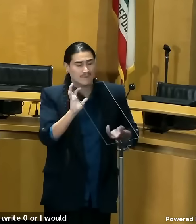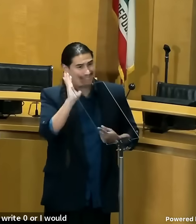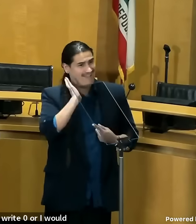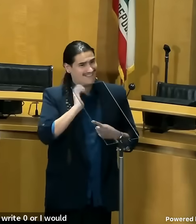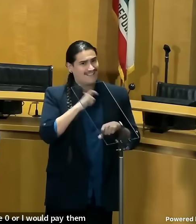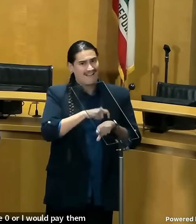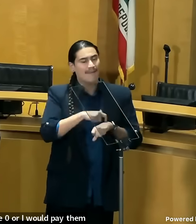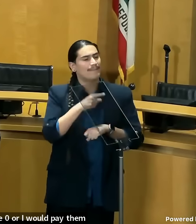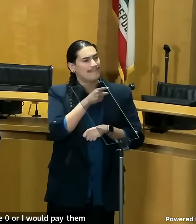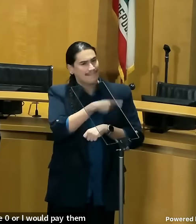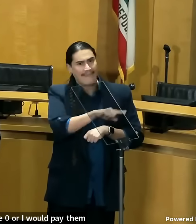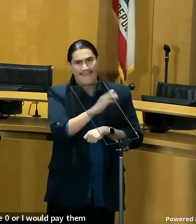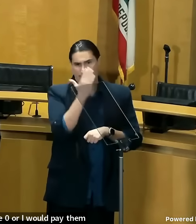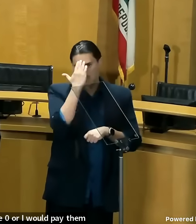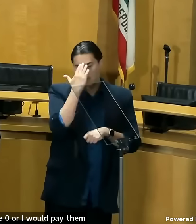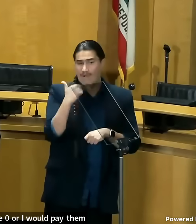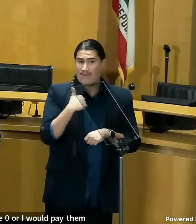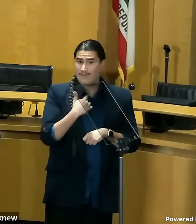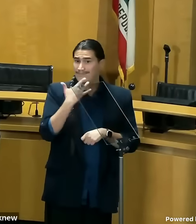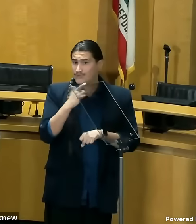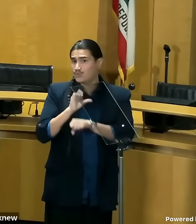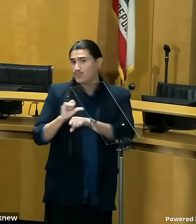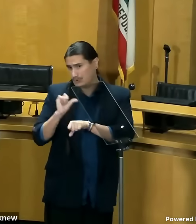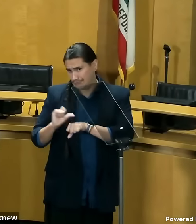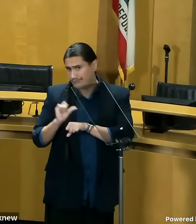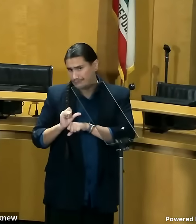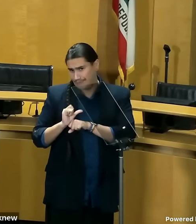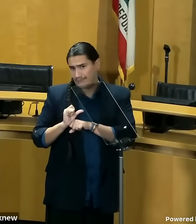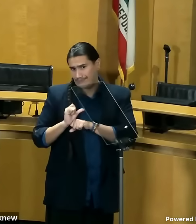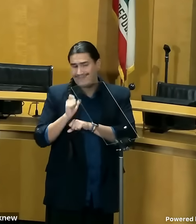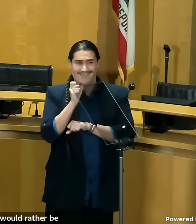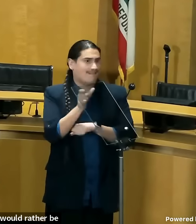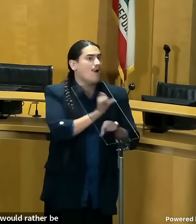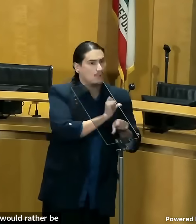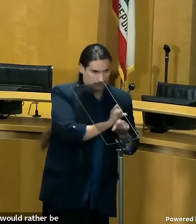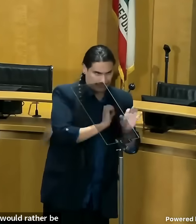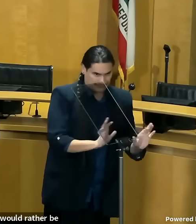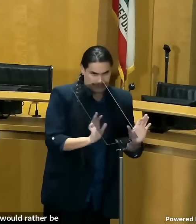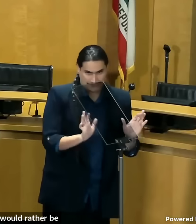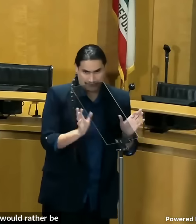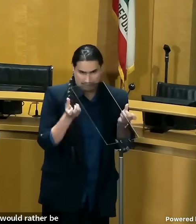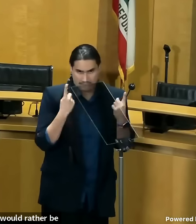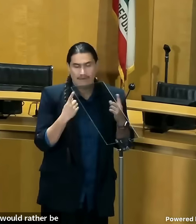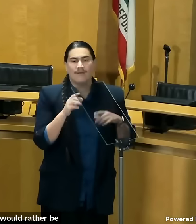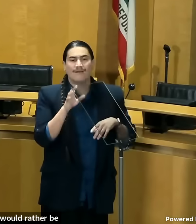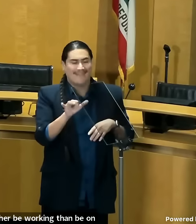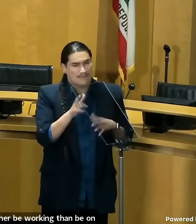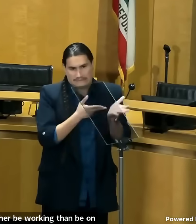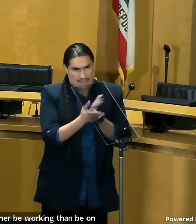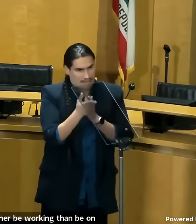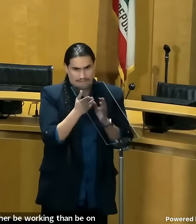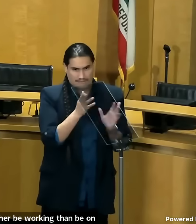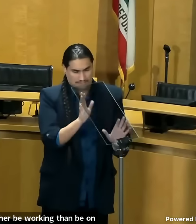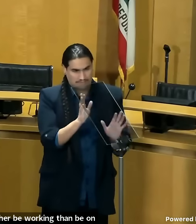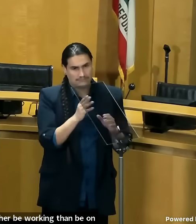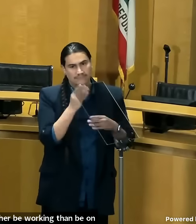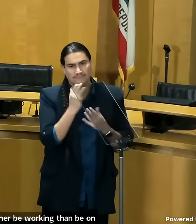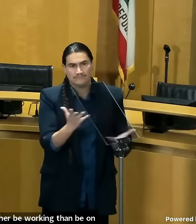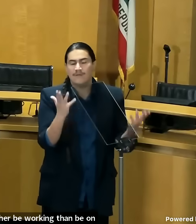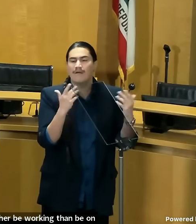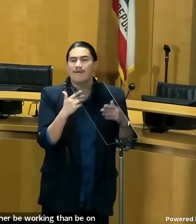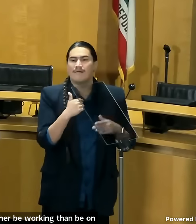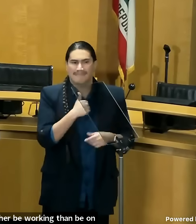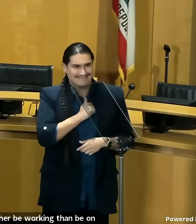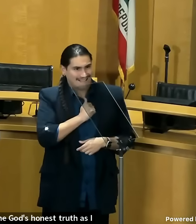knew that I would rather be working than be on unemployment. And that was the God's honest truth, as I can